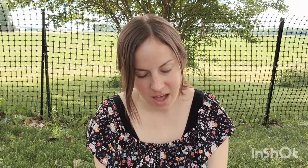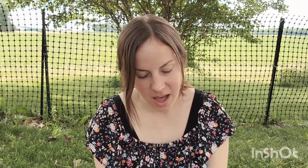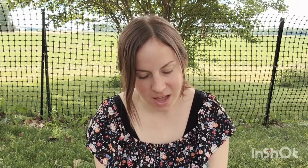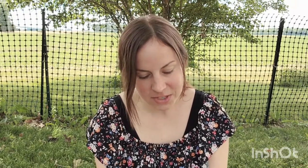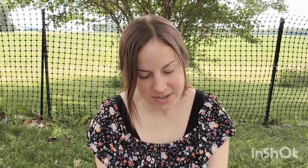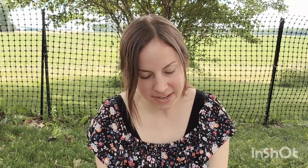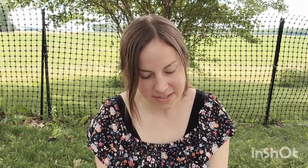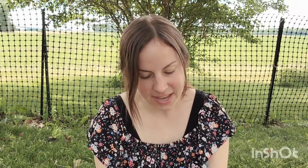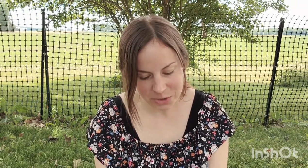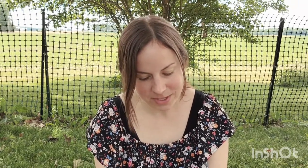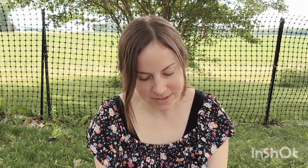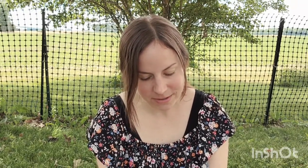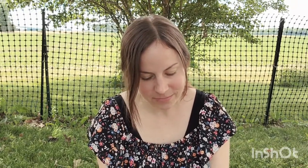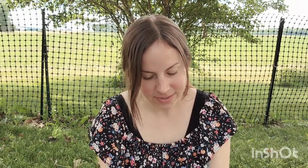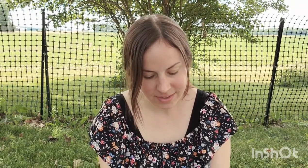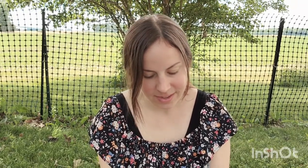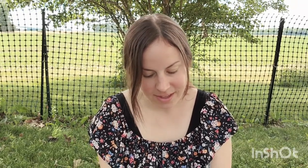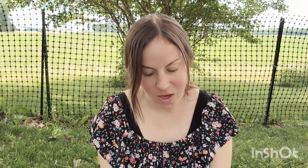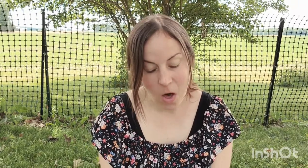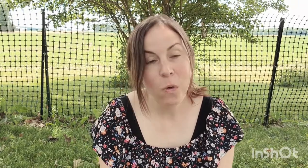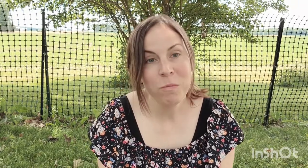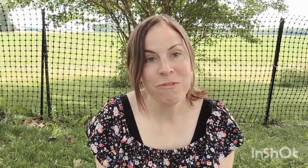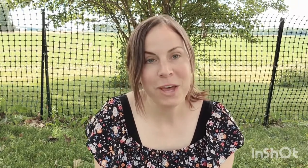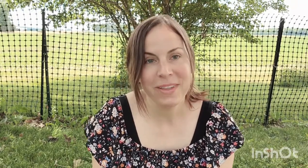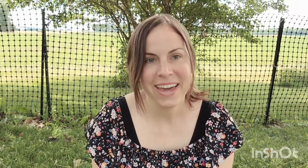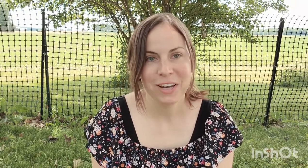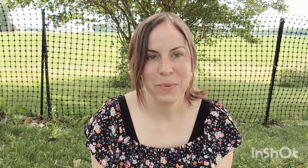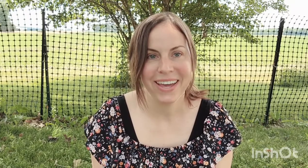On to the next section. Home, family, and pets.